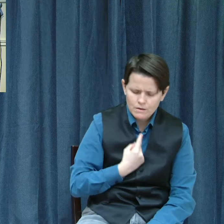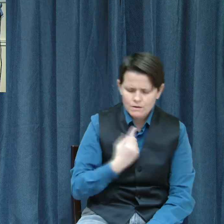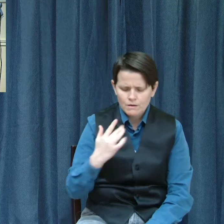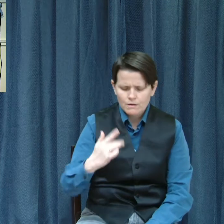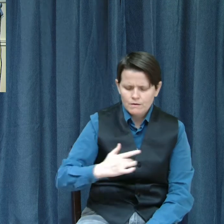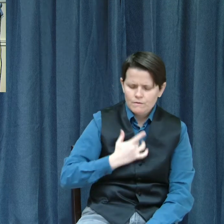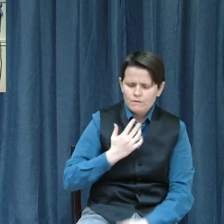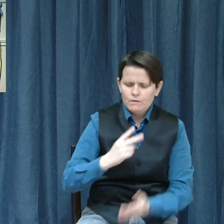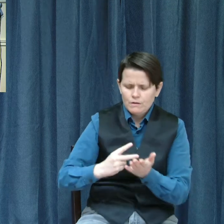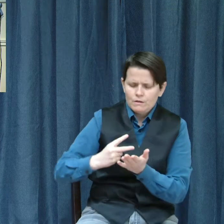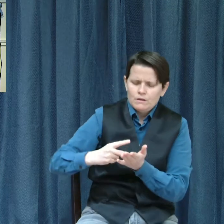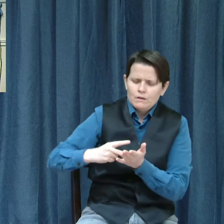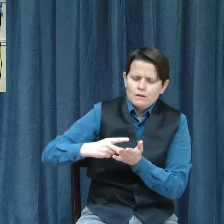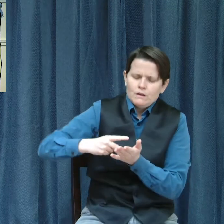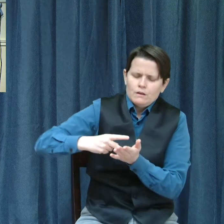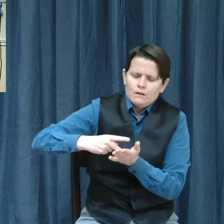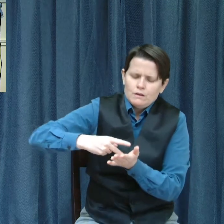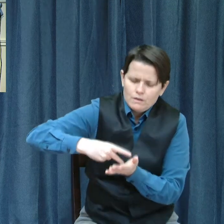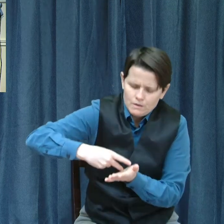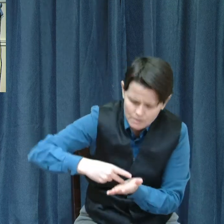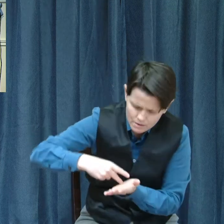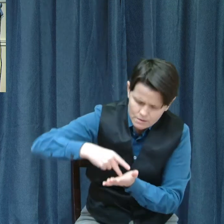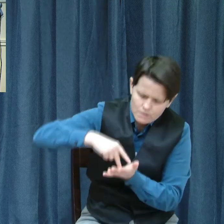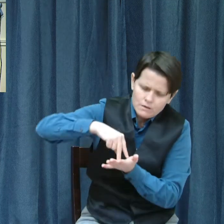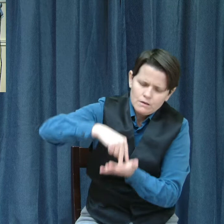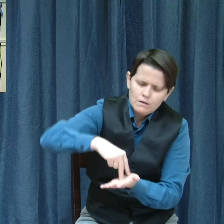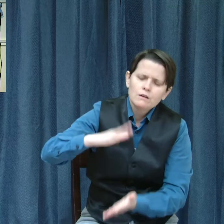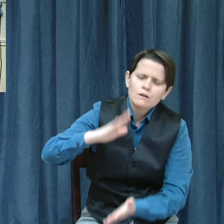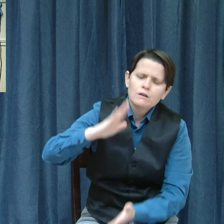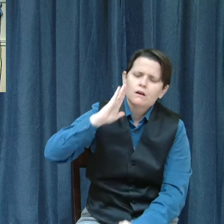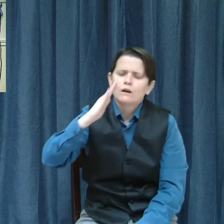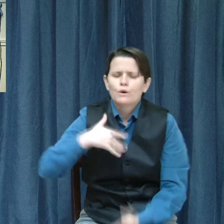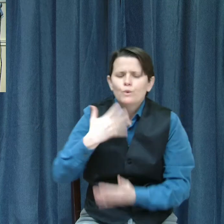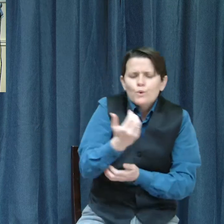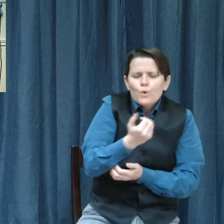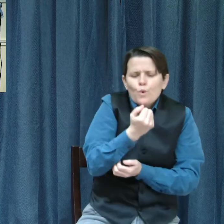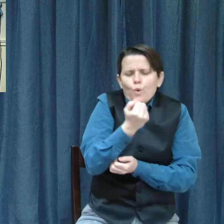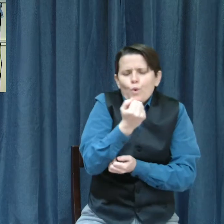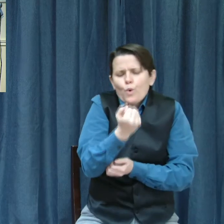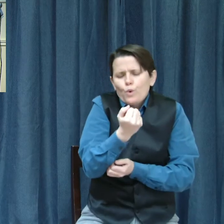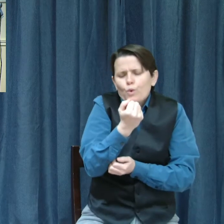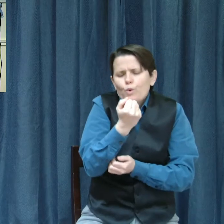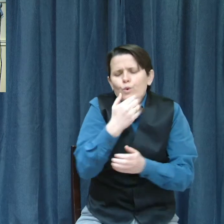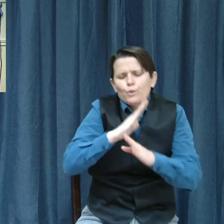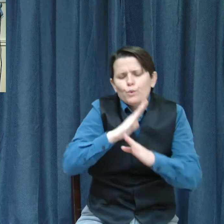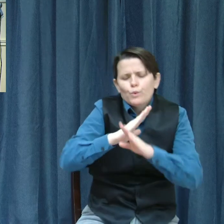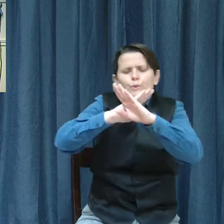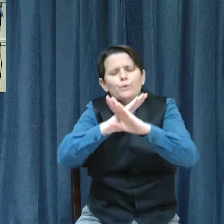it, I will hold you, shield you, show you